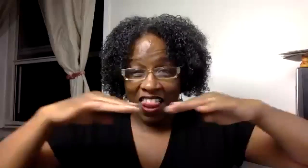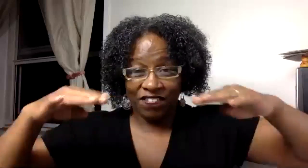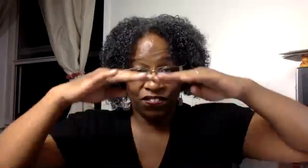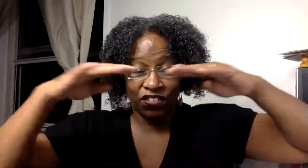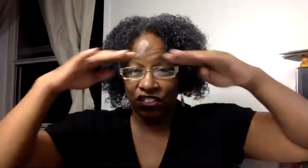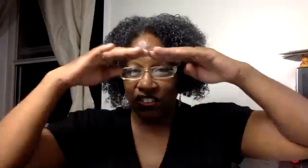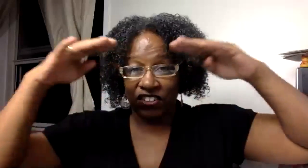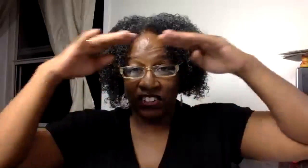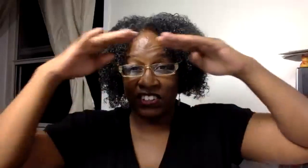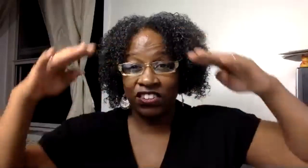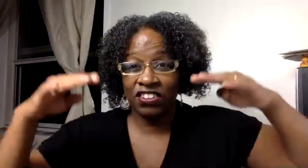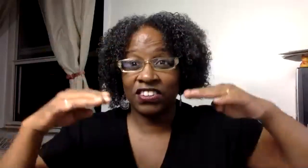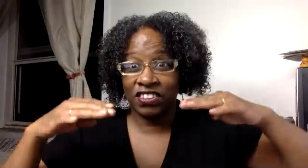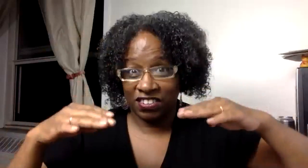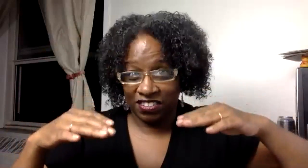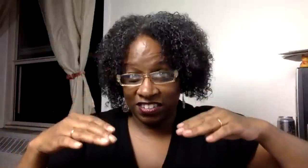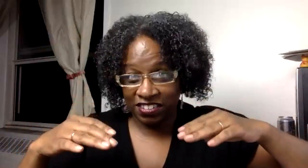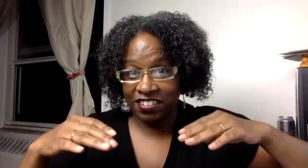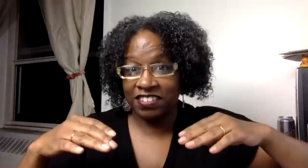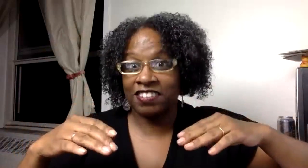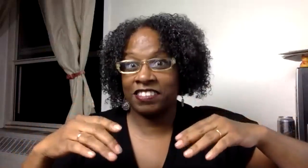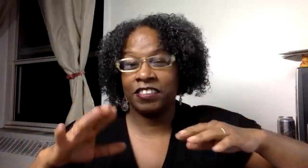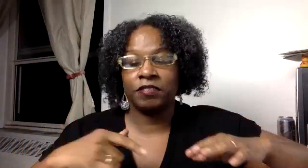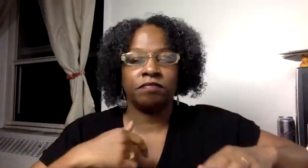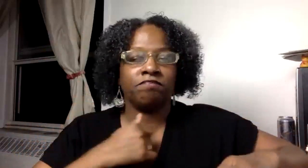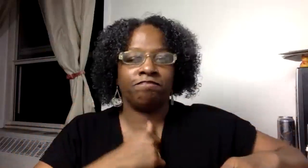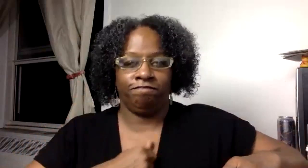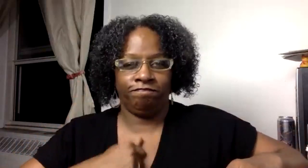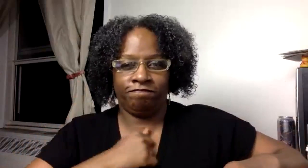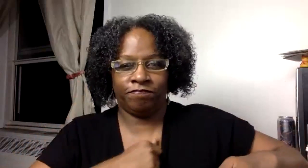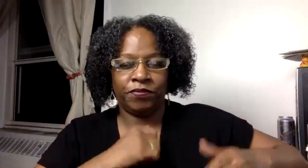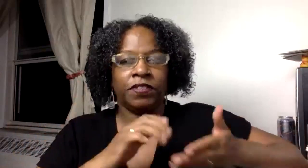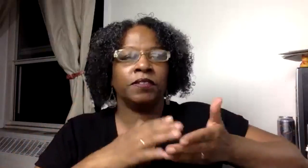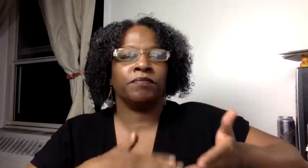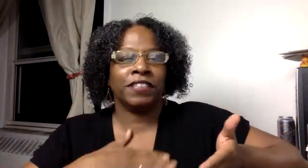muted, video on. Divine Goal, computer audio muted, video on.